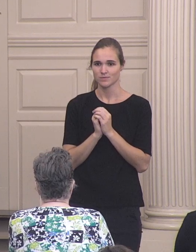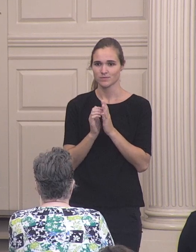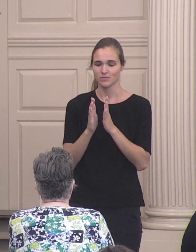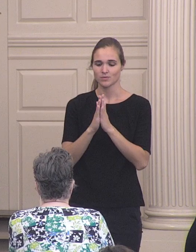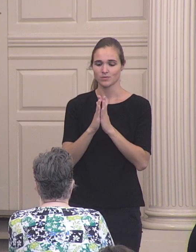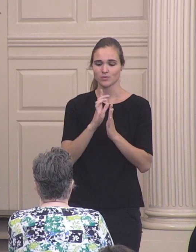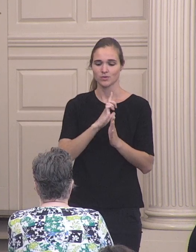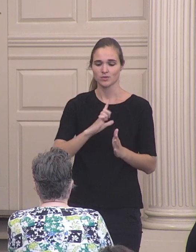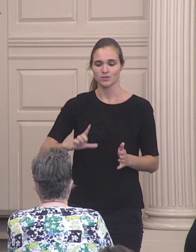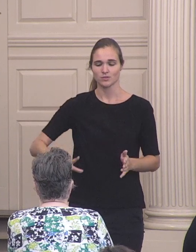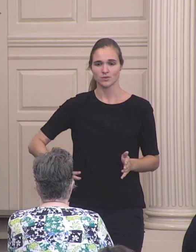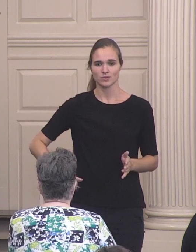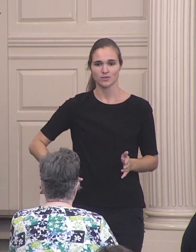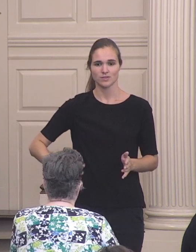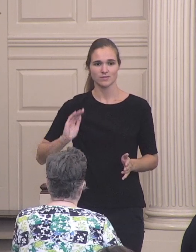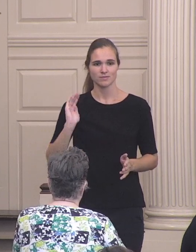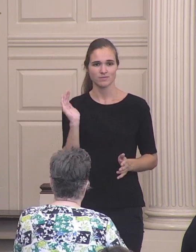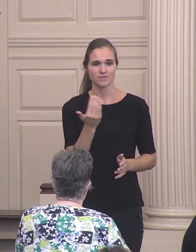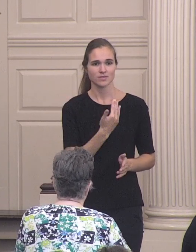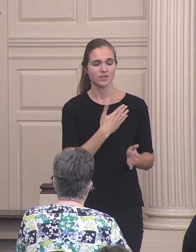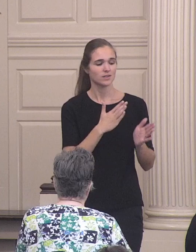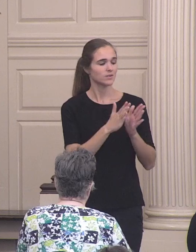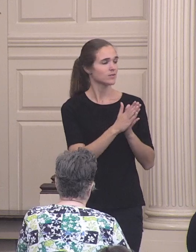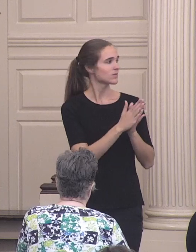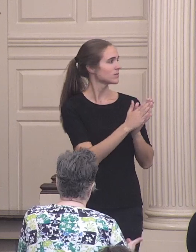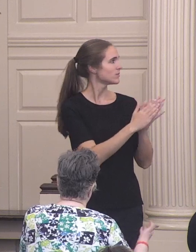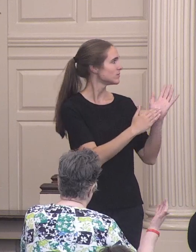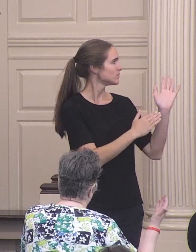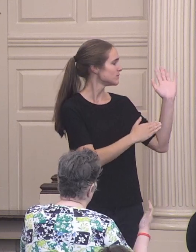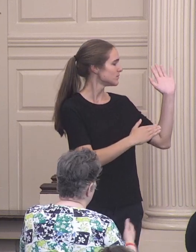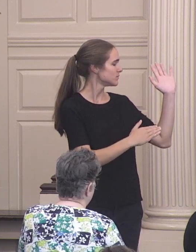We pray to the Lord. Lord, hear our prayer.